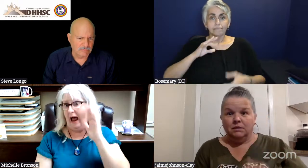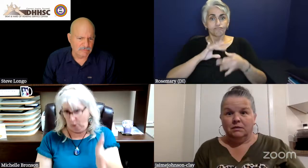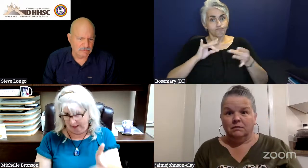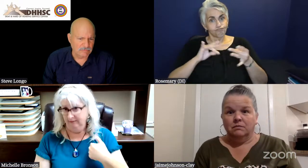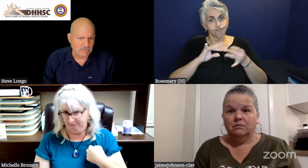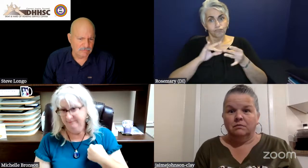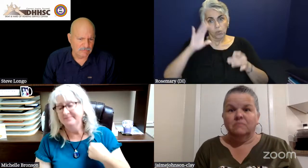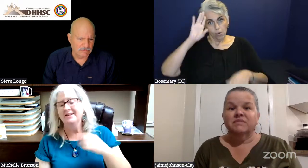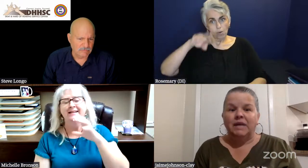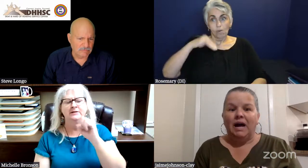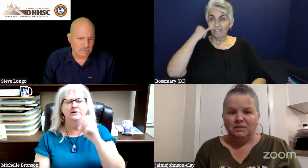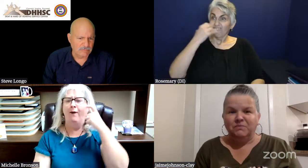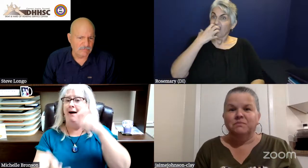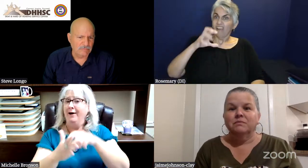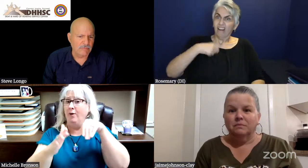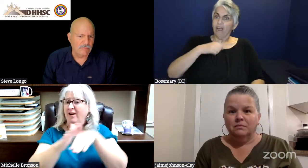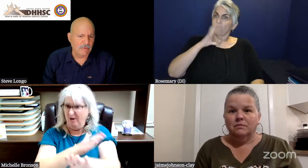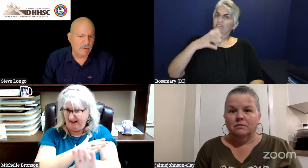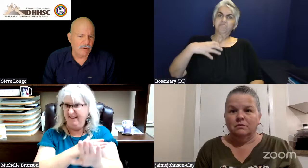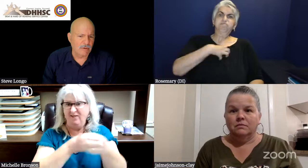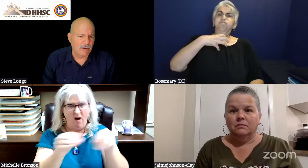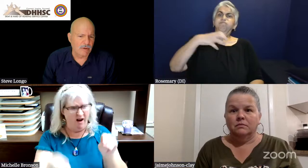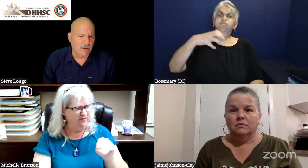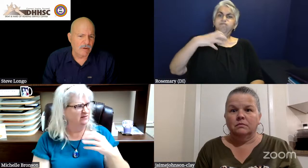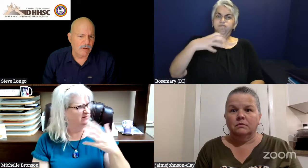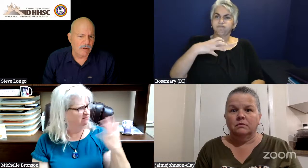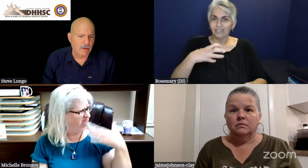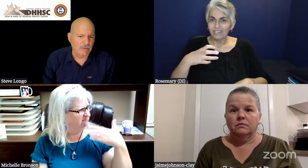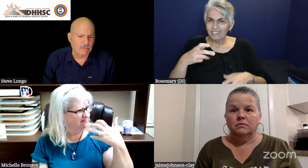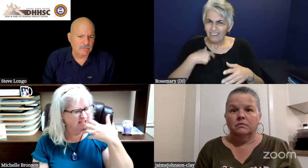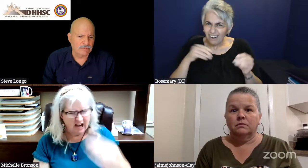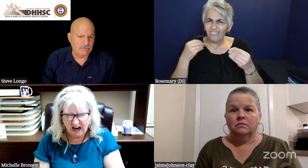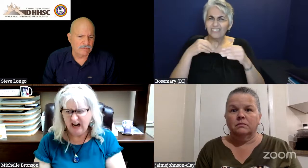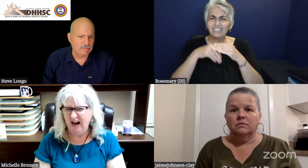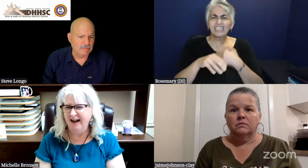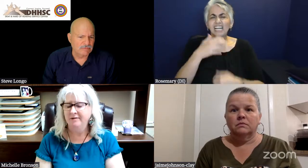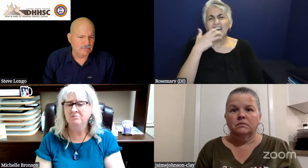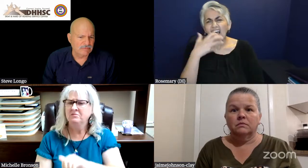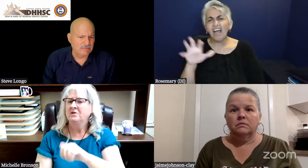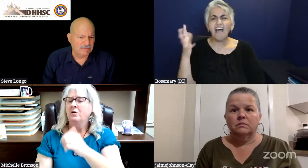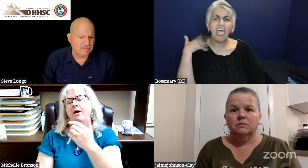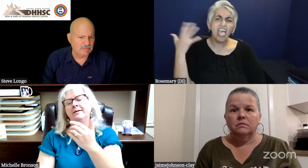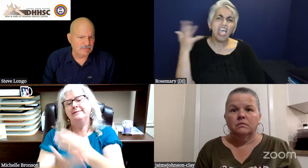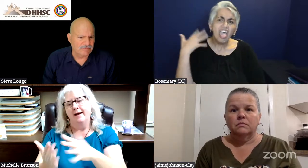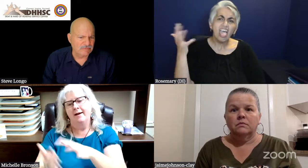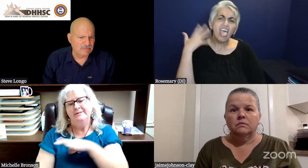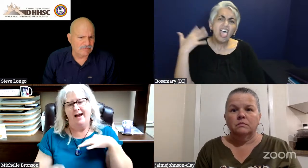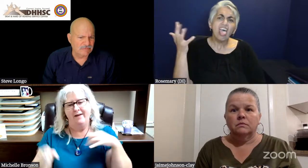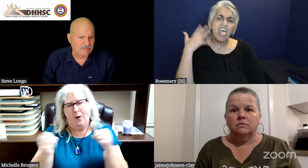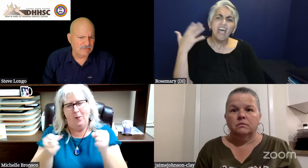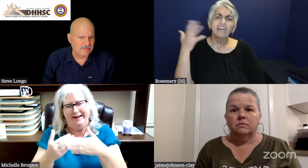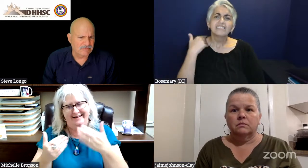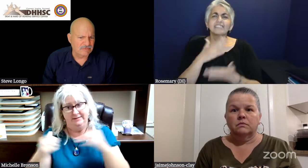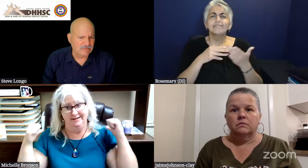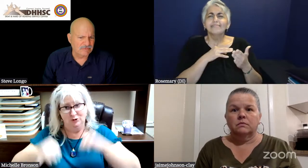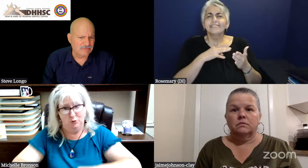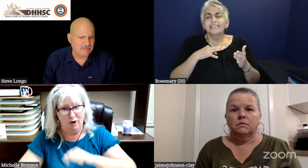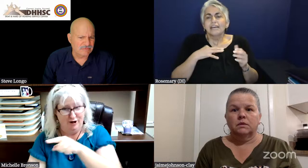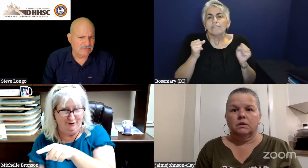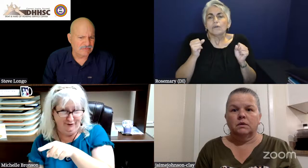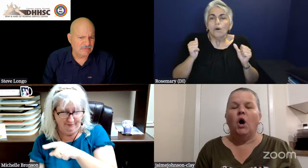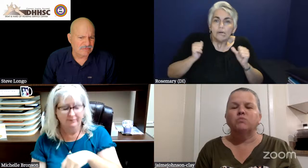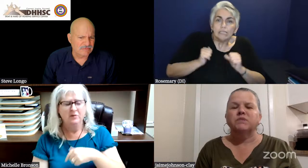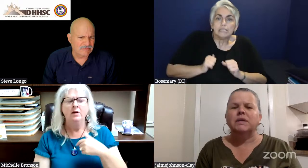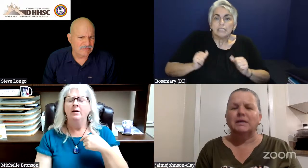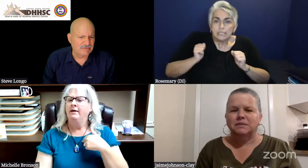period. And I know if it's hot, I'll complain strongly. I come in and say, oh, it's too